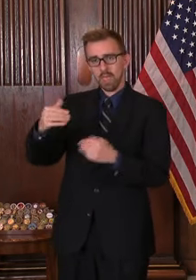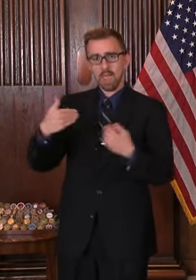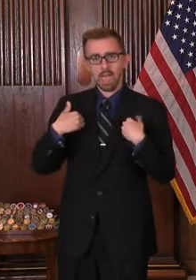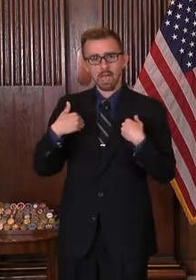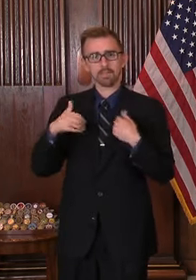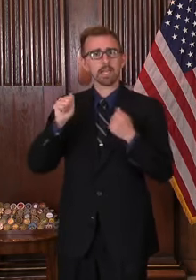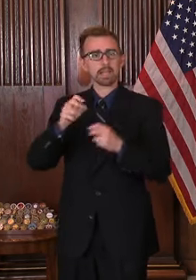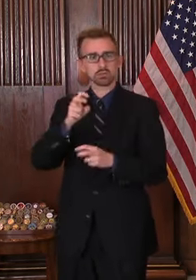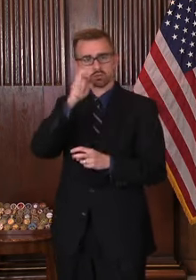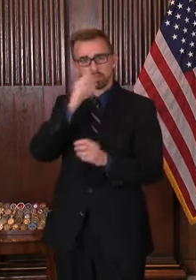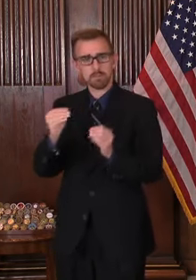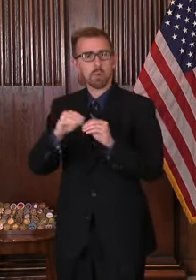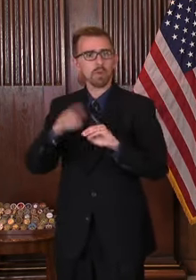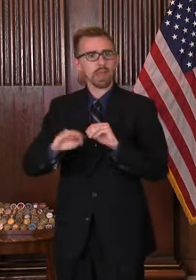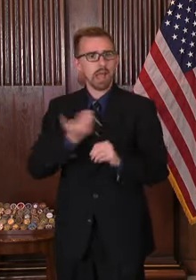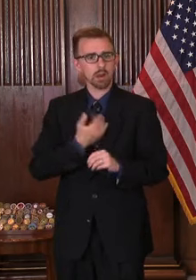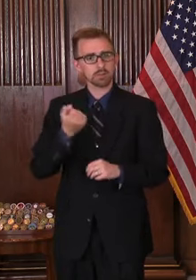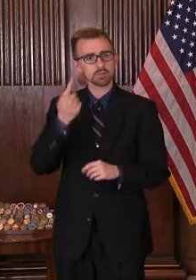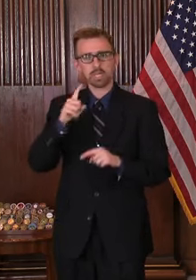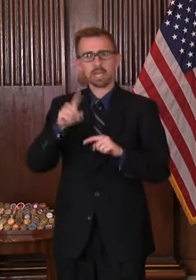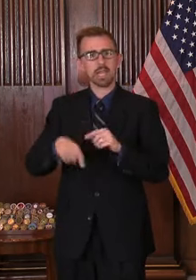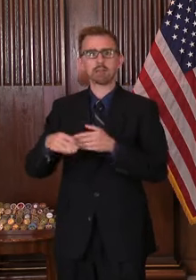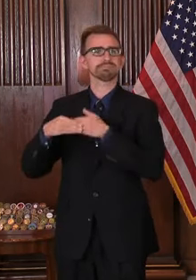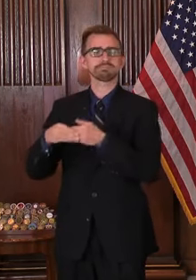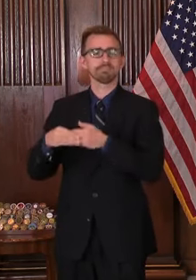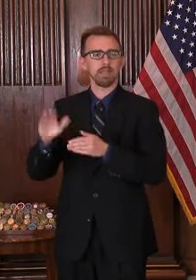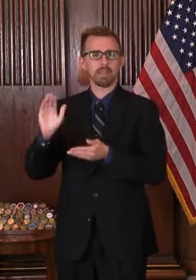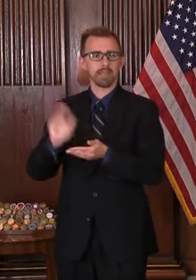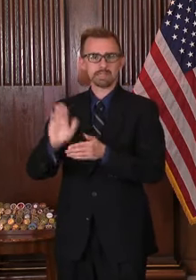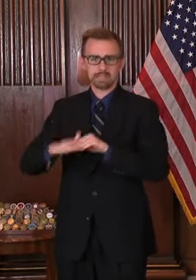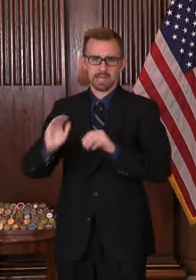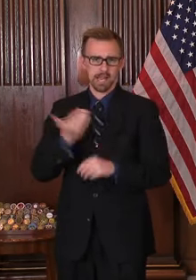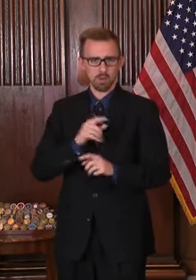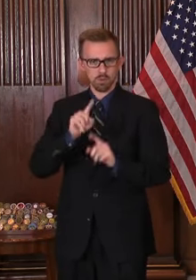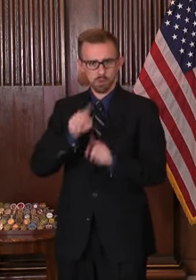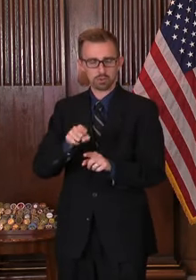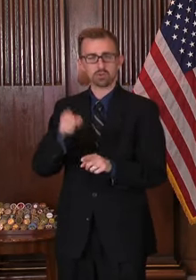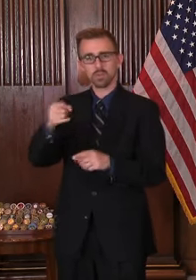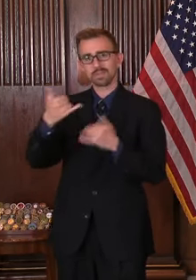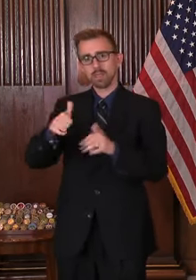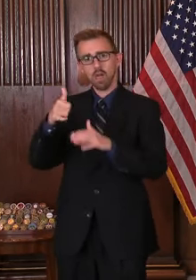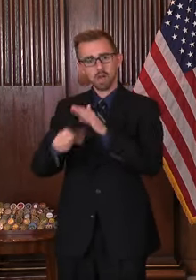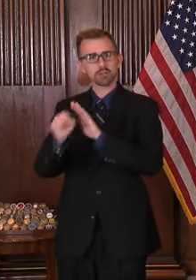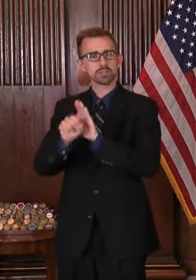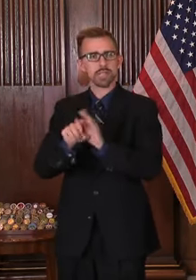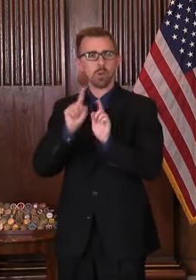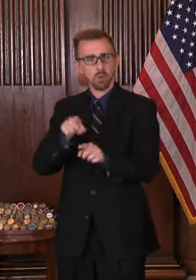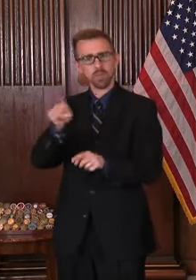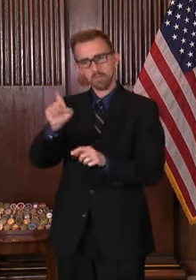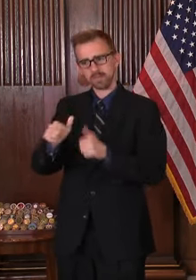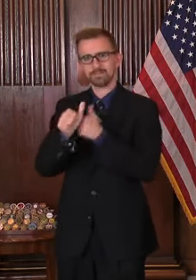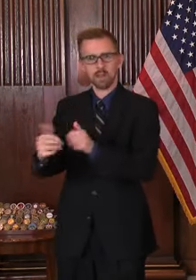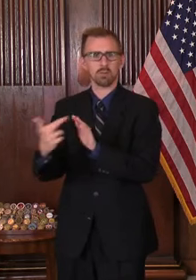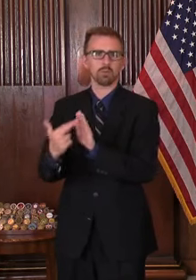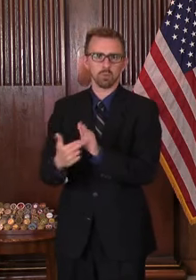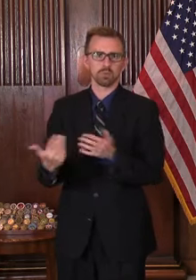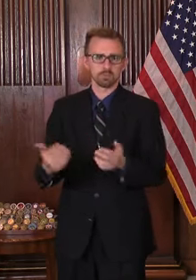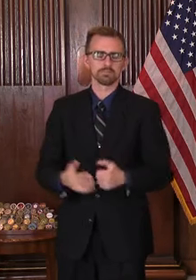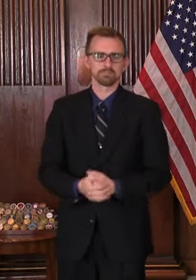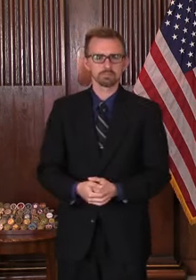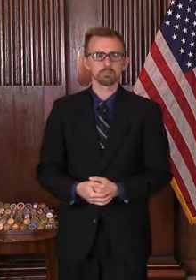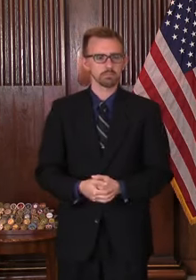be more stricter than what we have, but it can't be less. So Franklin County's still under the state order, and they'll have to follow those guidelines. Thank you,